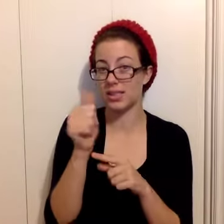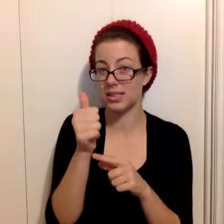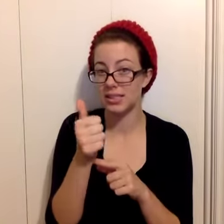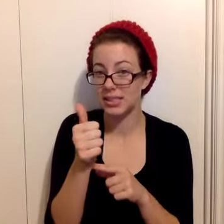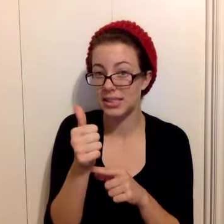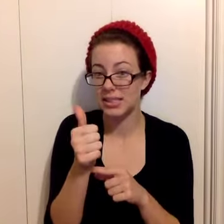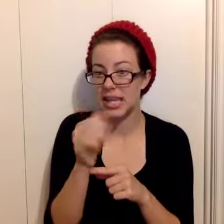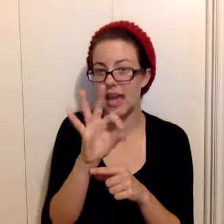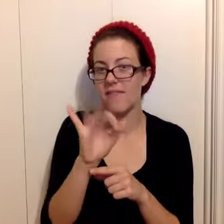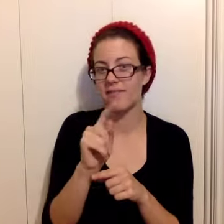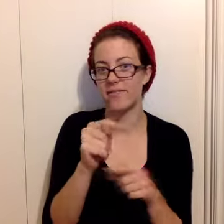tall.